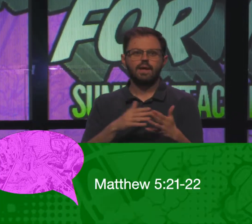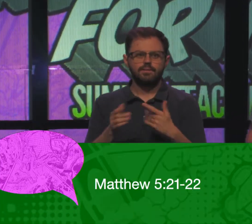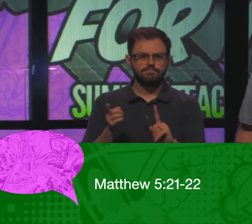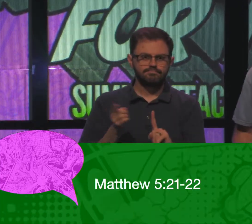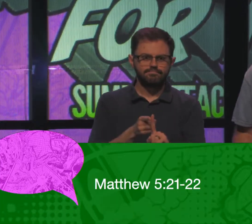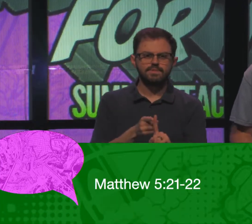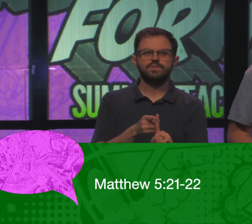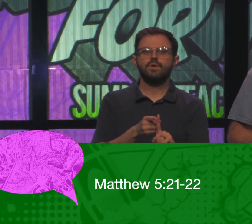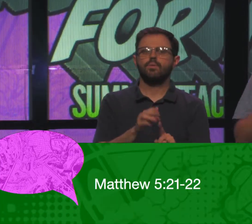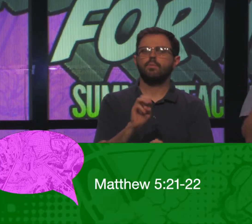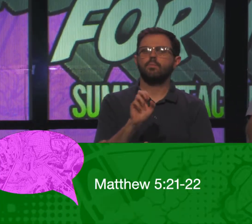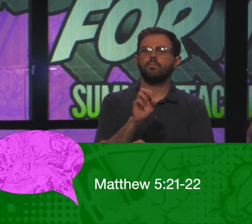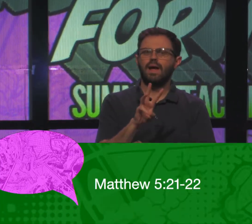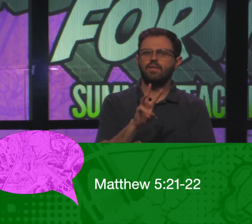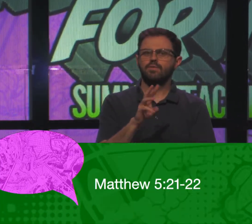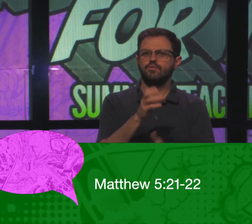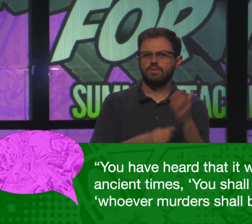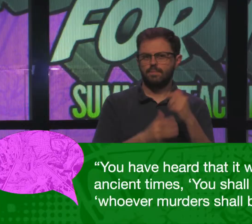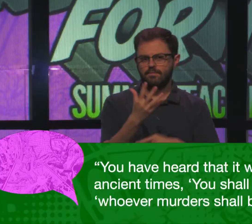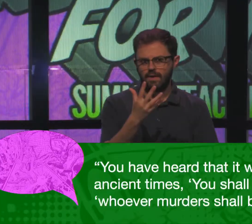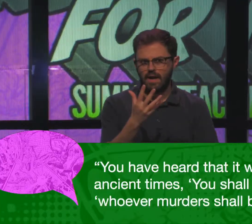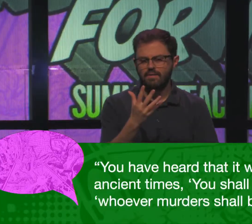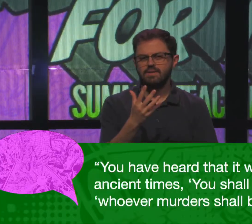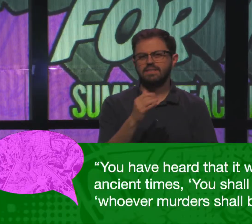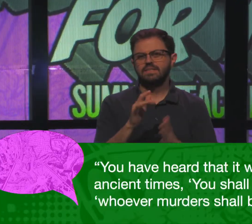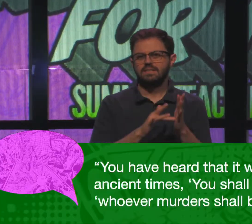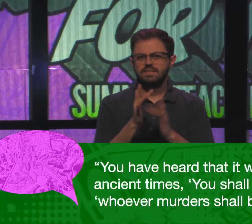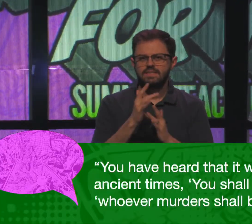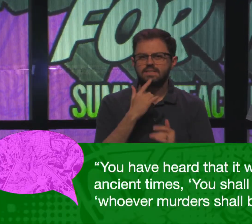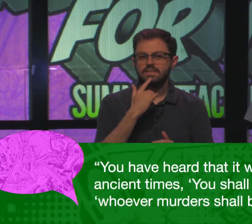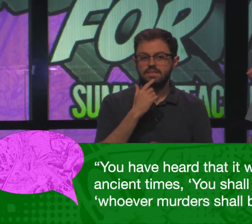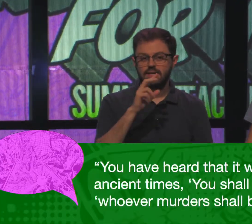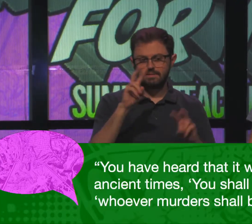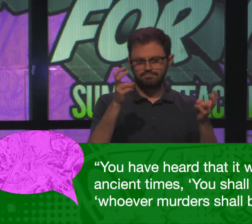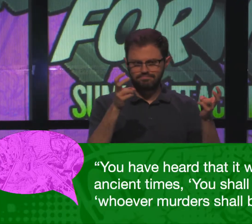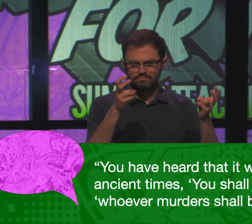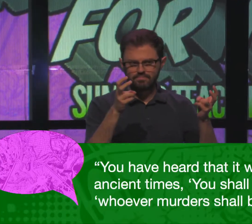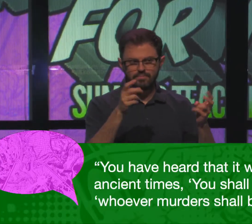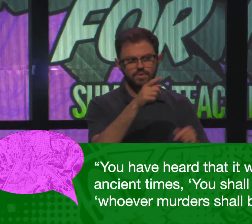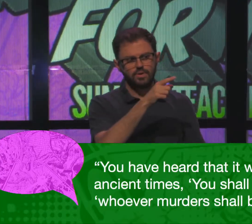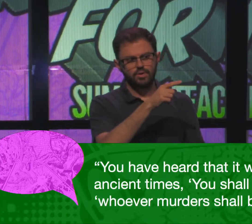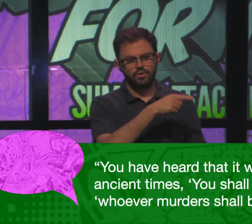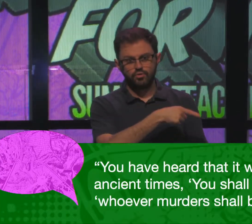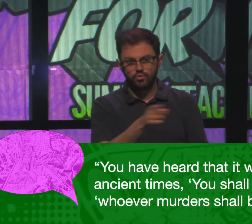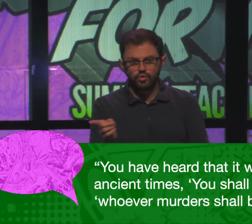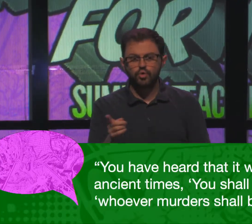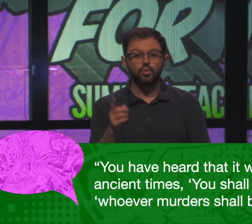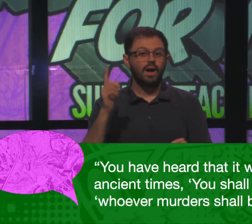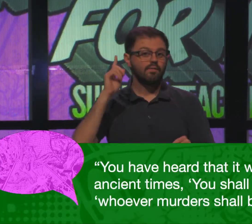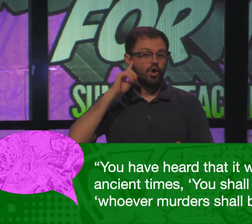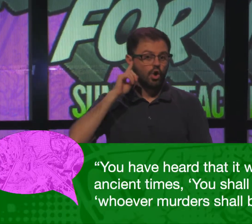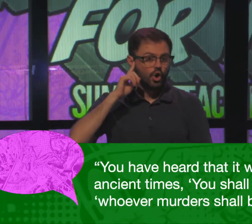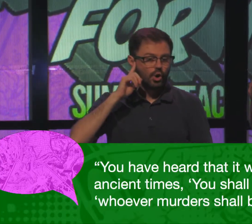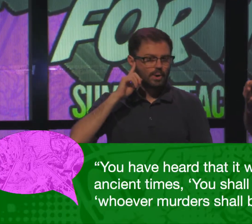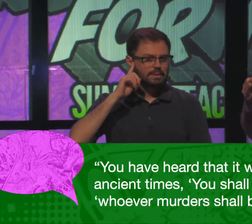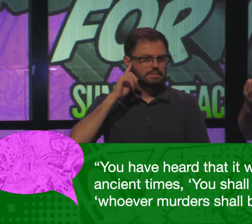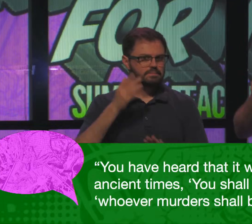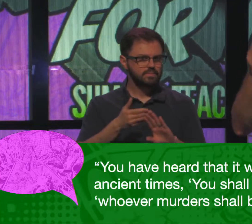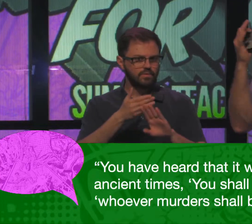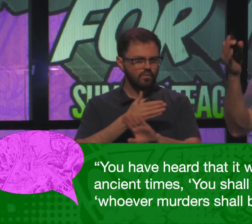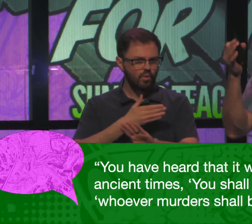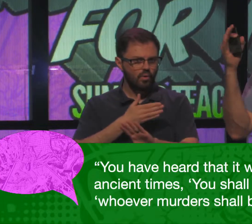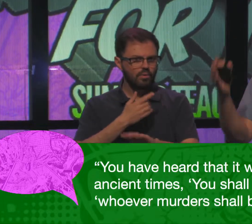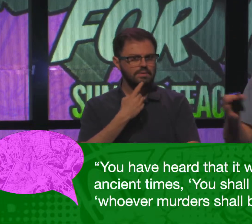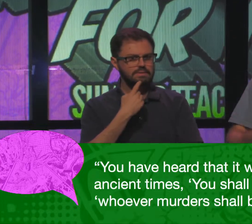Matthew chapter 5, Jesus says things like this. You've heard that it was said. You've heard that it was said